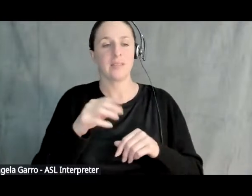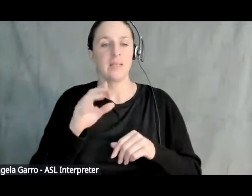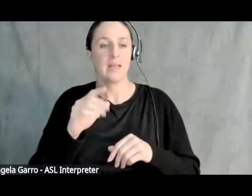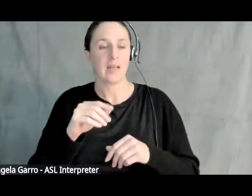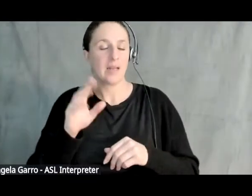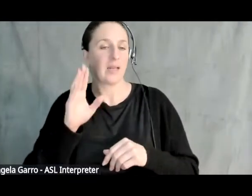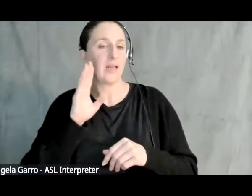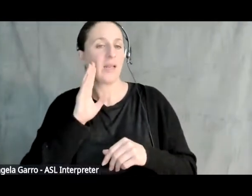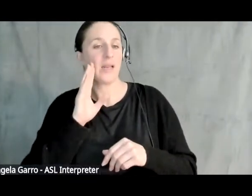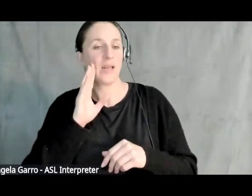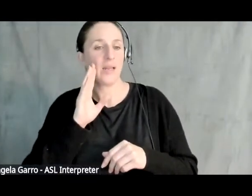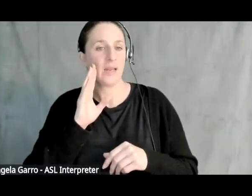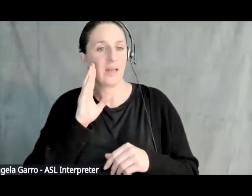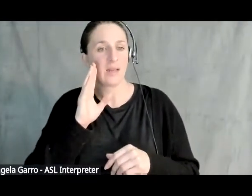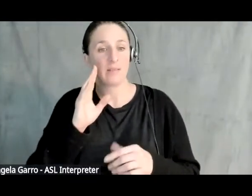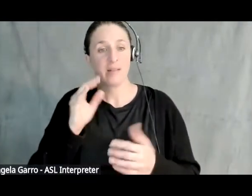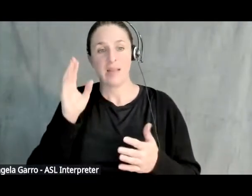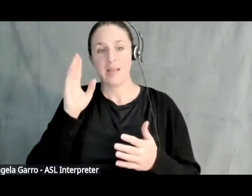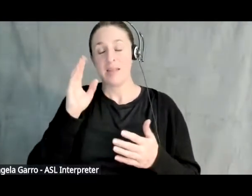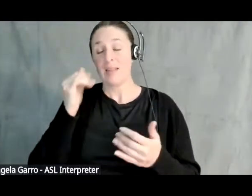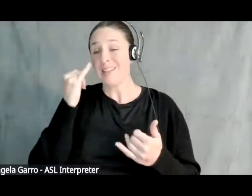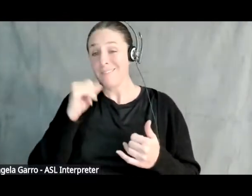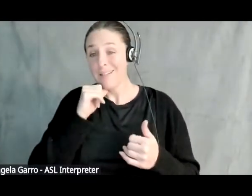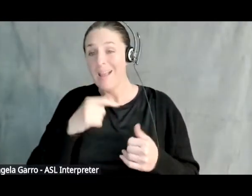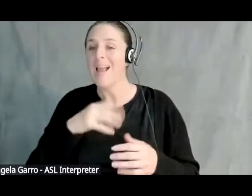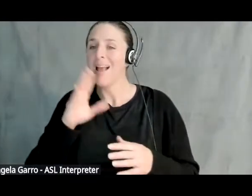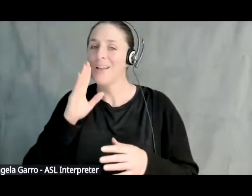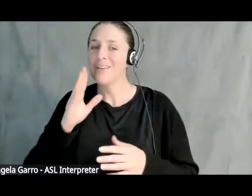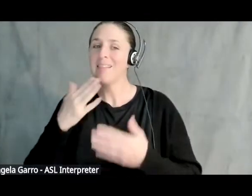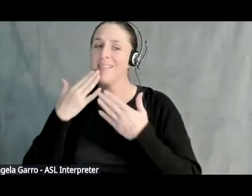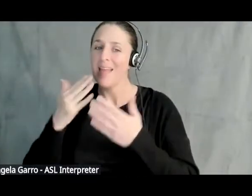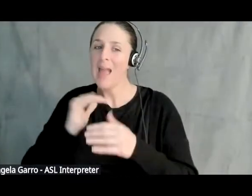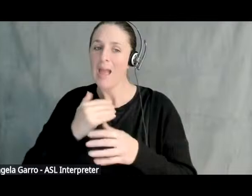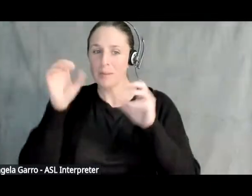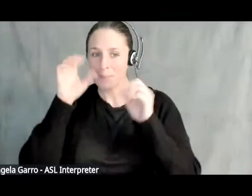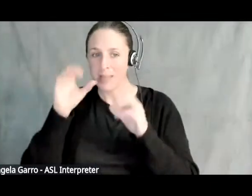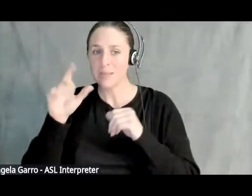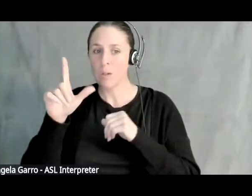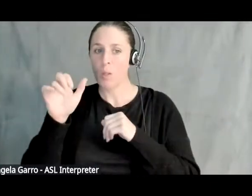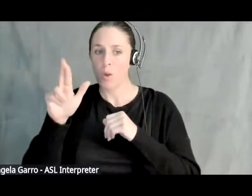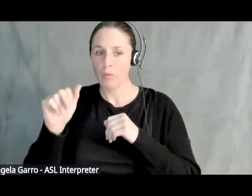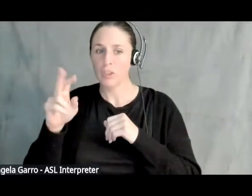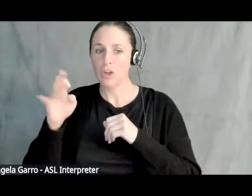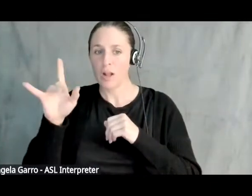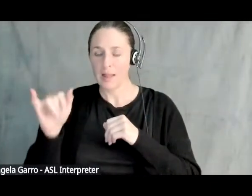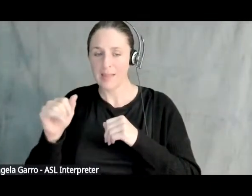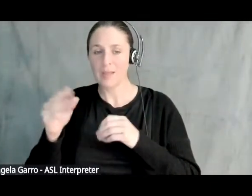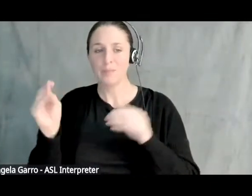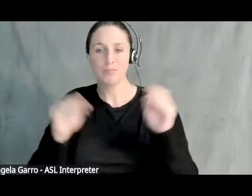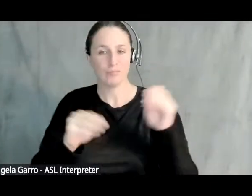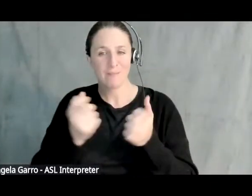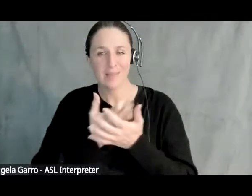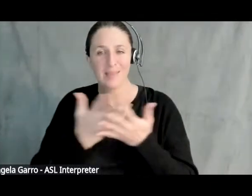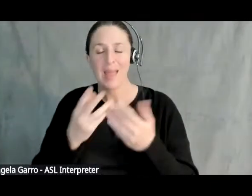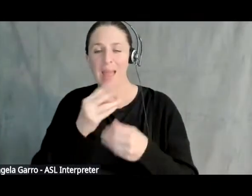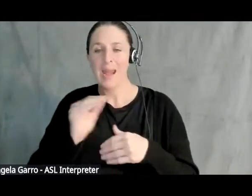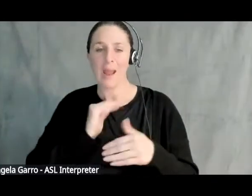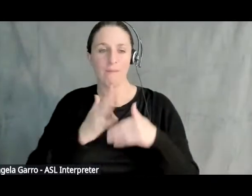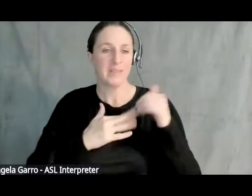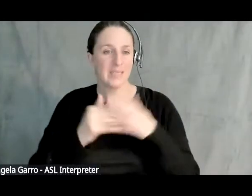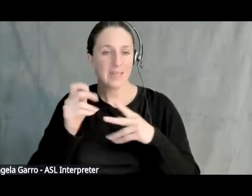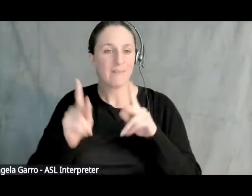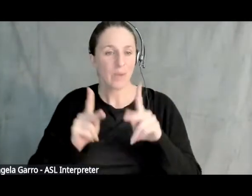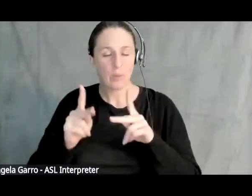not thank our amazing Laura Chalkley, who put everything together, and also our facilities folks, right, who put everything together. It was